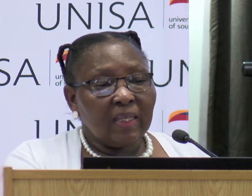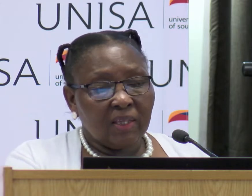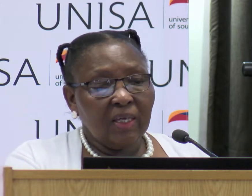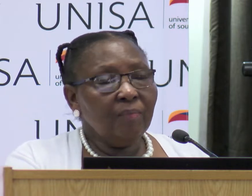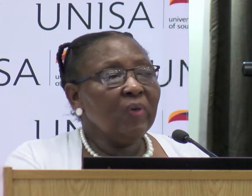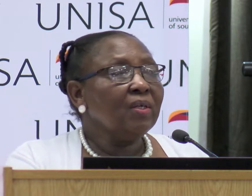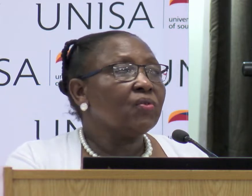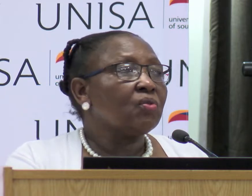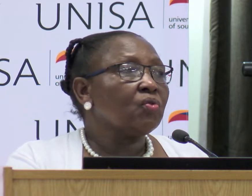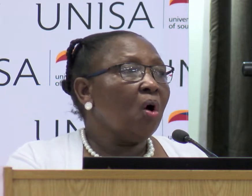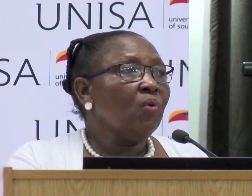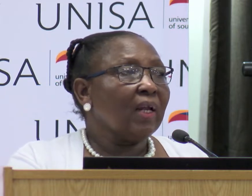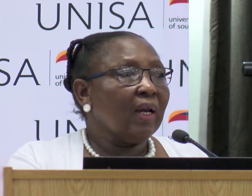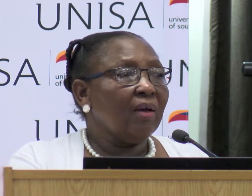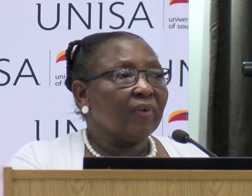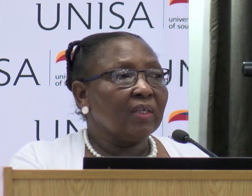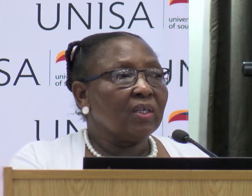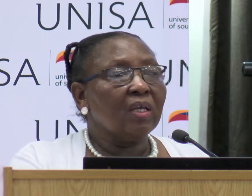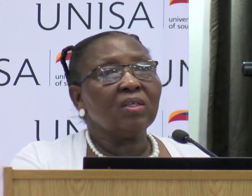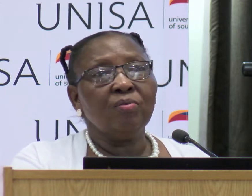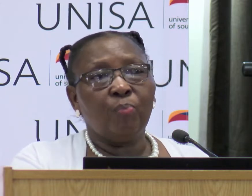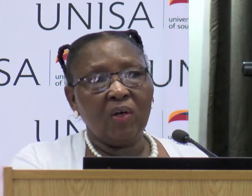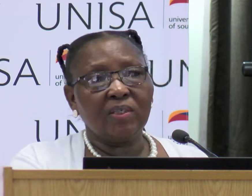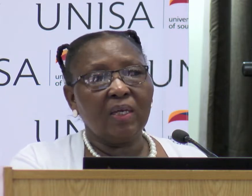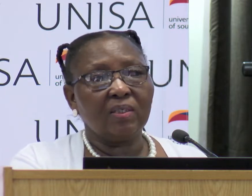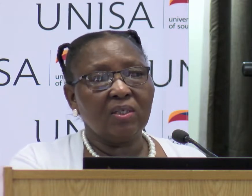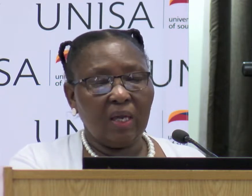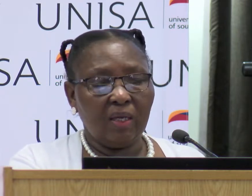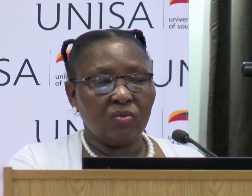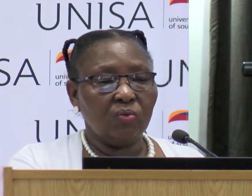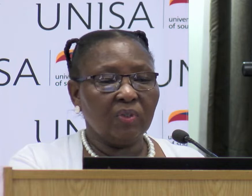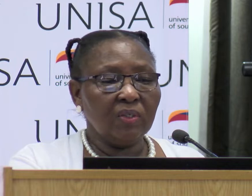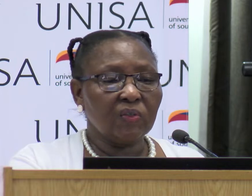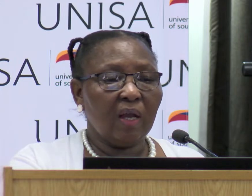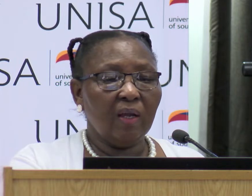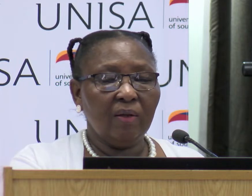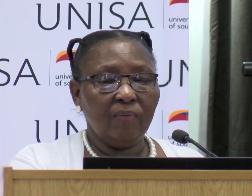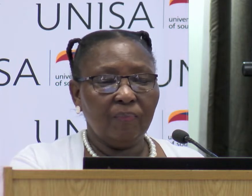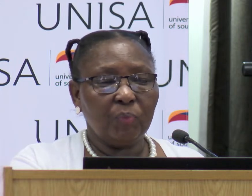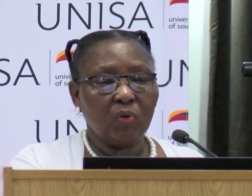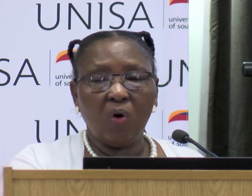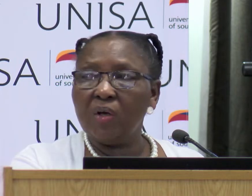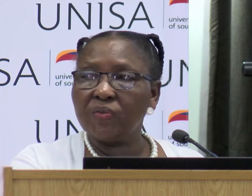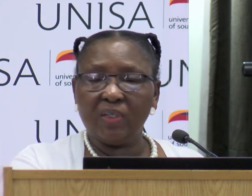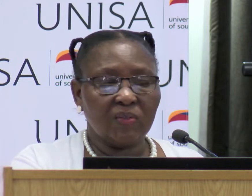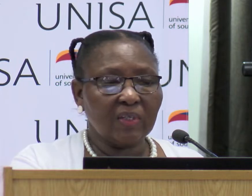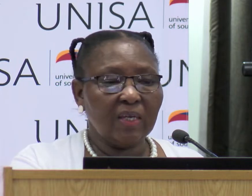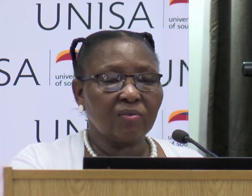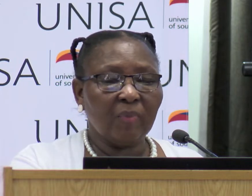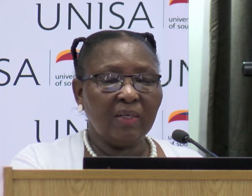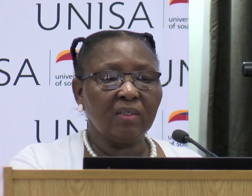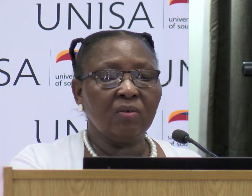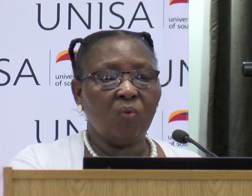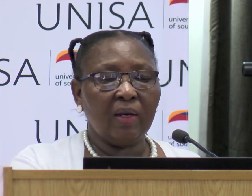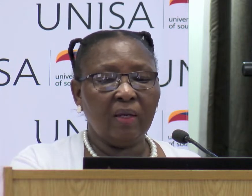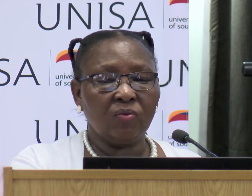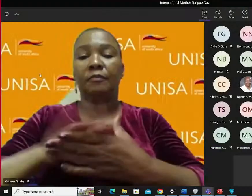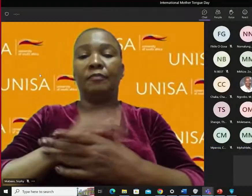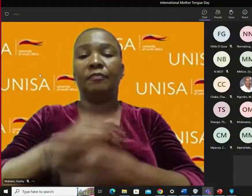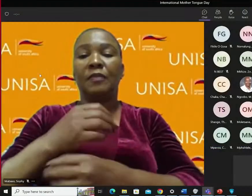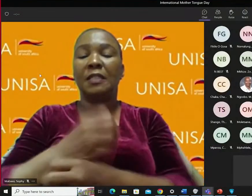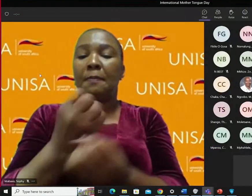The theme is so relevant and important here at UNISA because it says